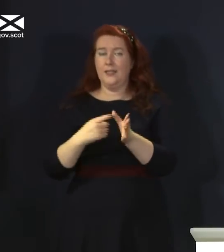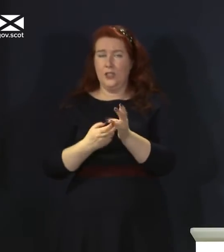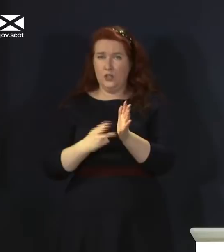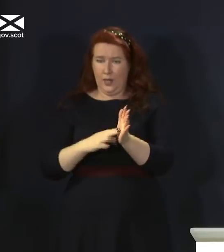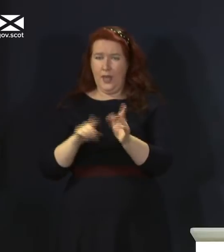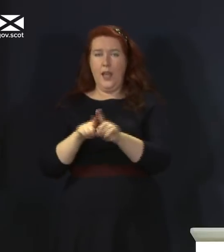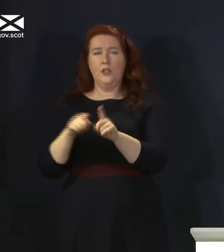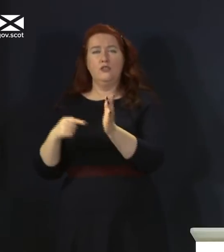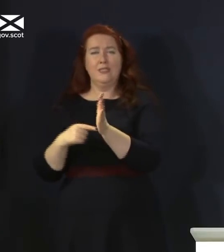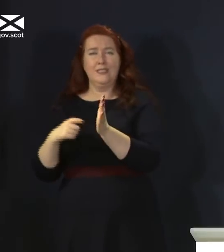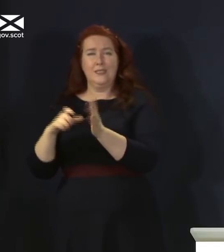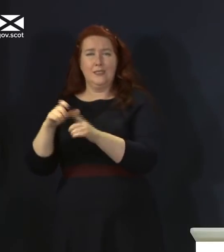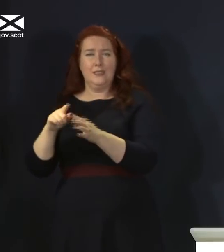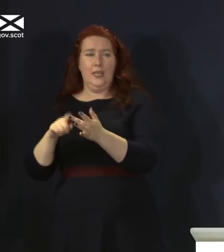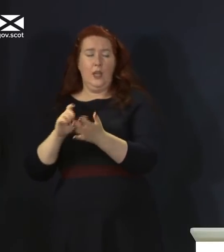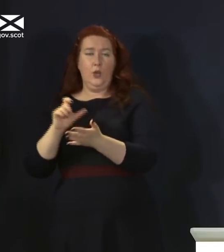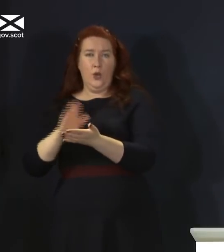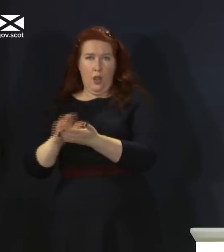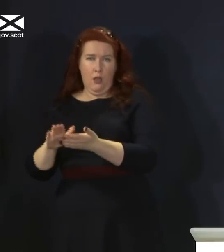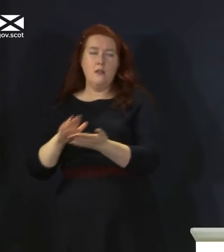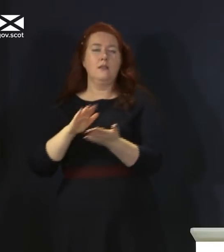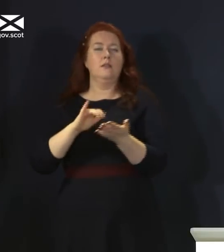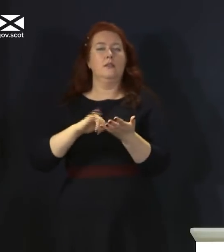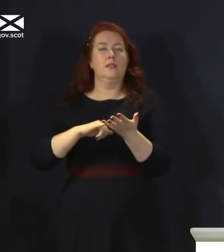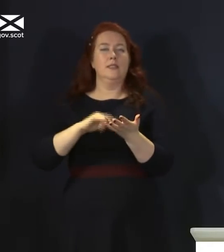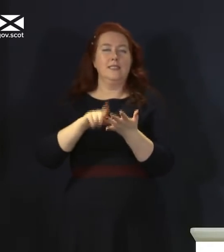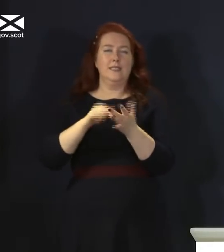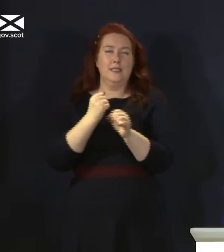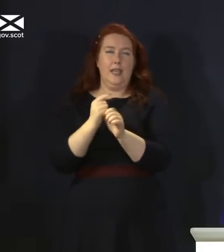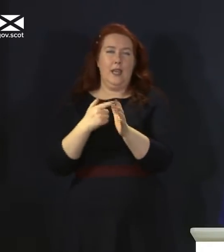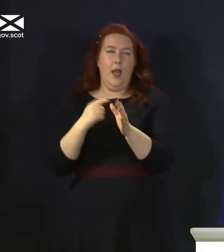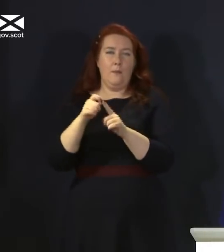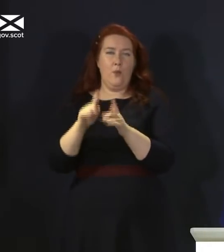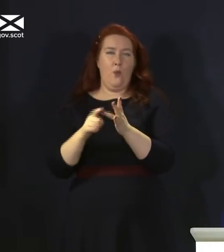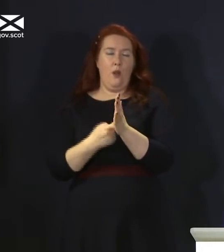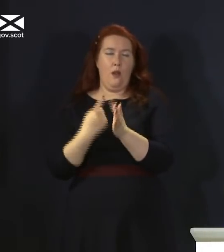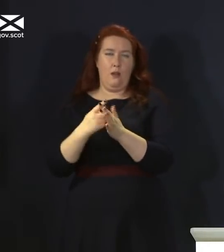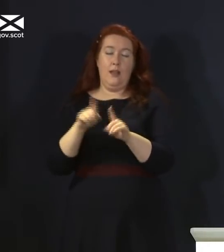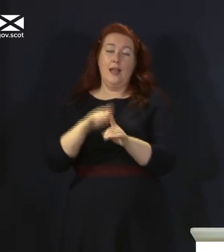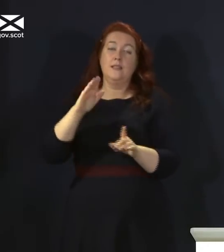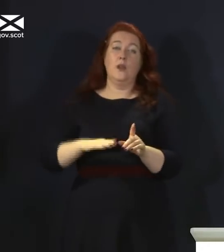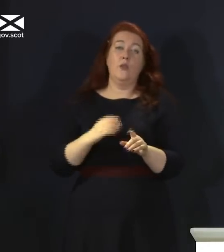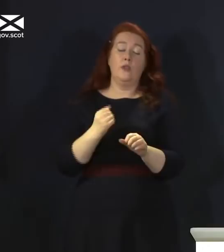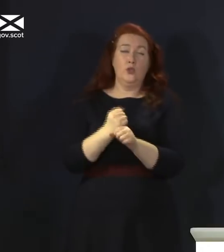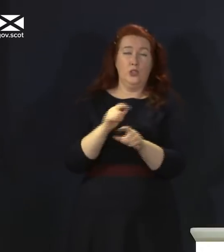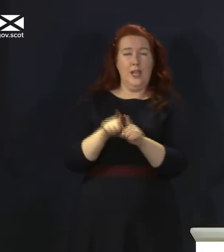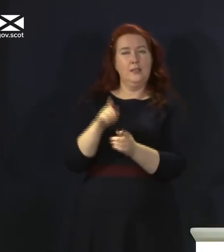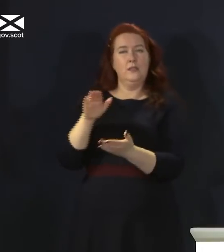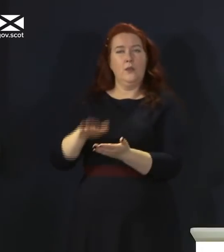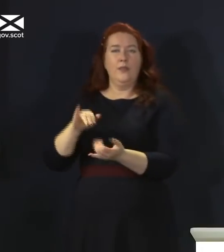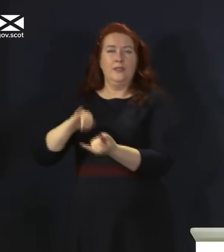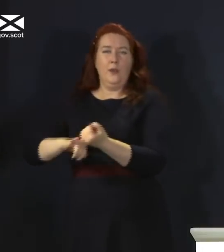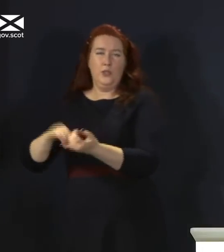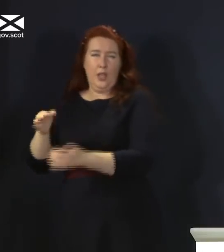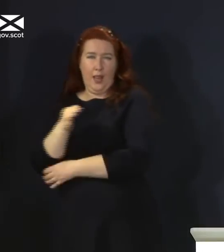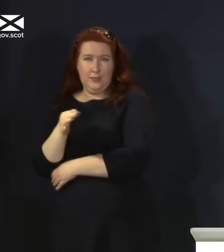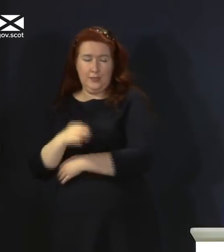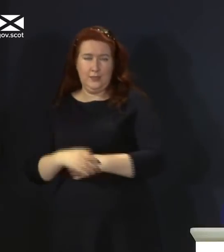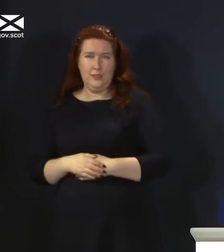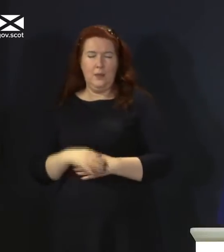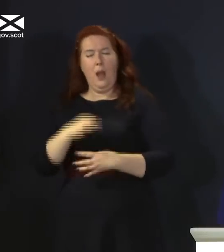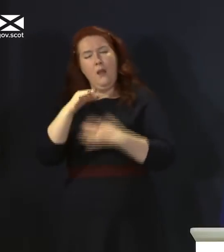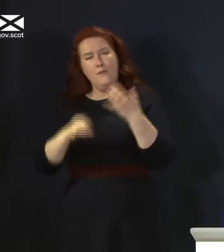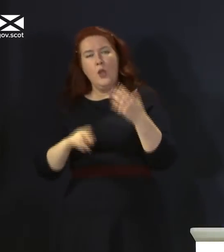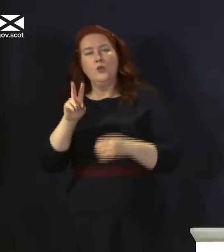and Tristan da Cunha, Singapore and finally South Georgia and the South Sandwich Islands. Now, this decision